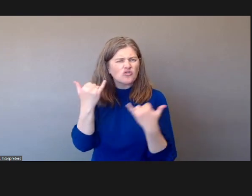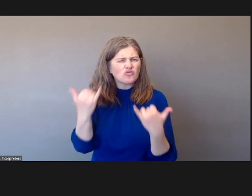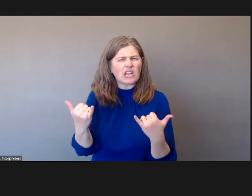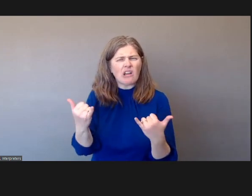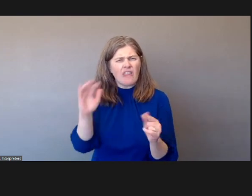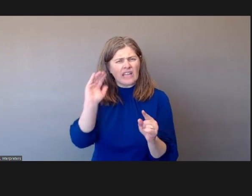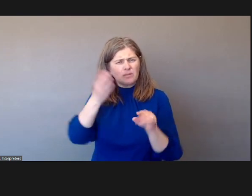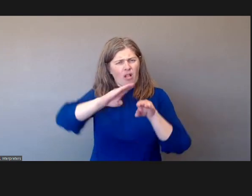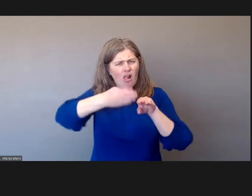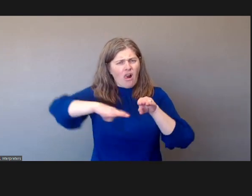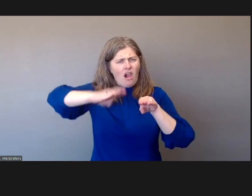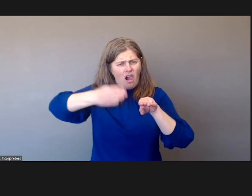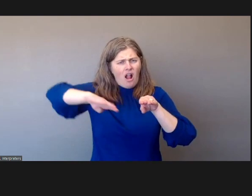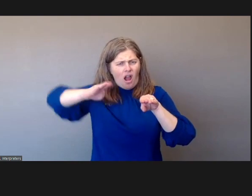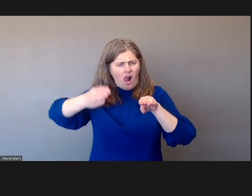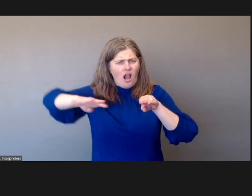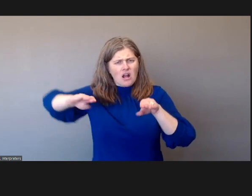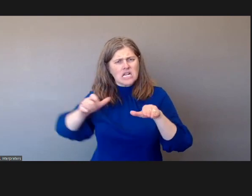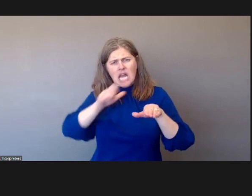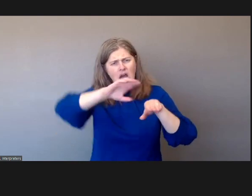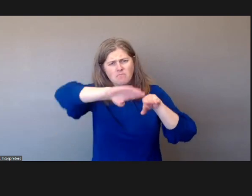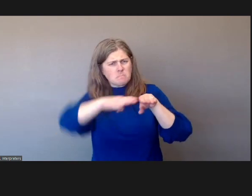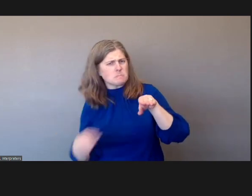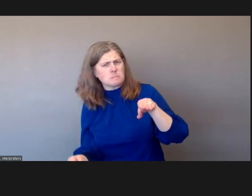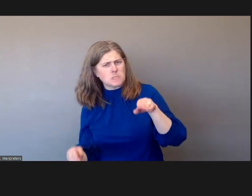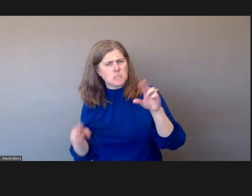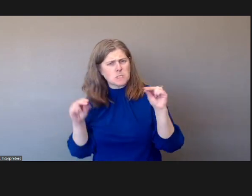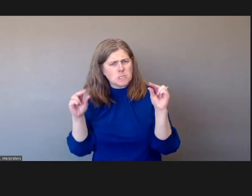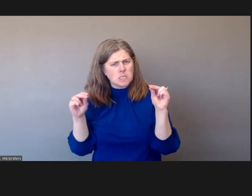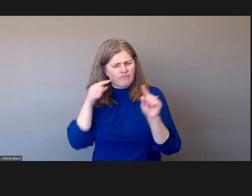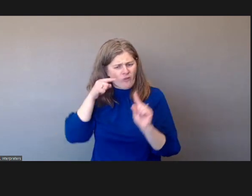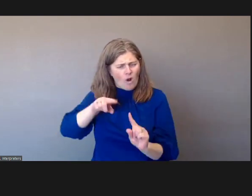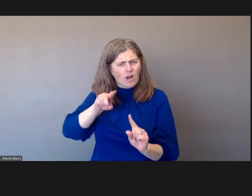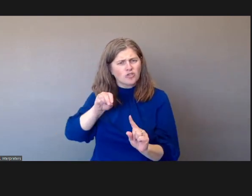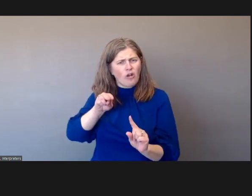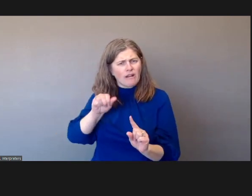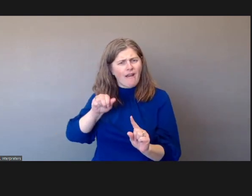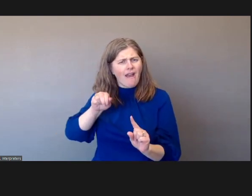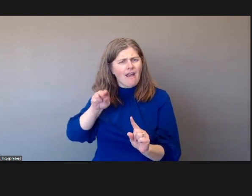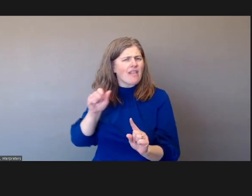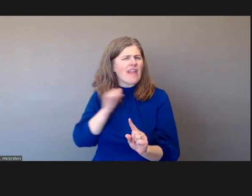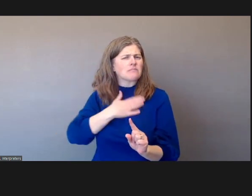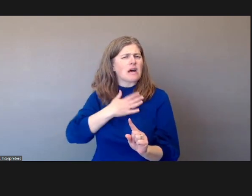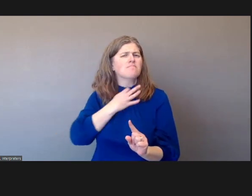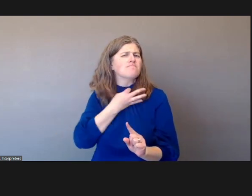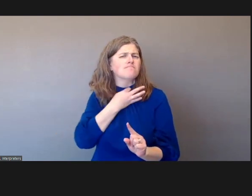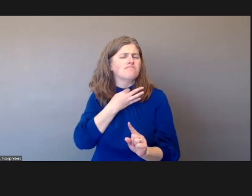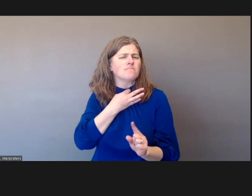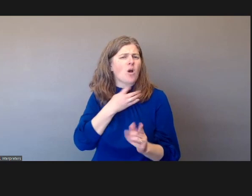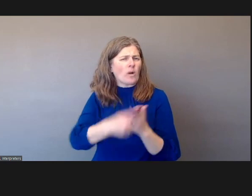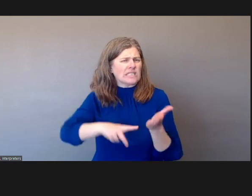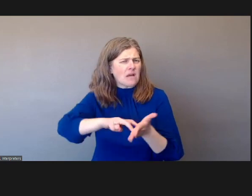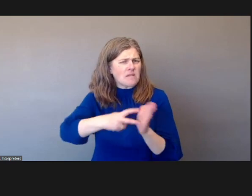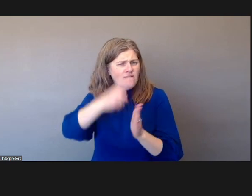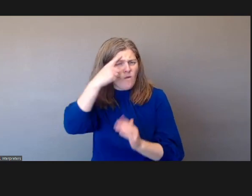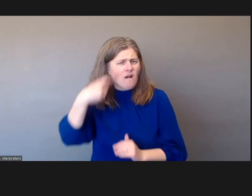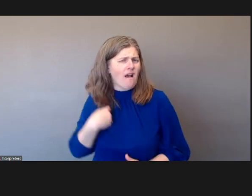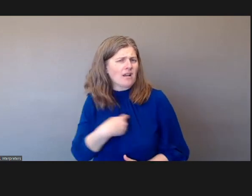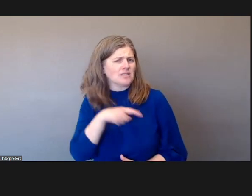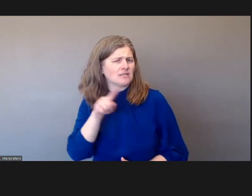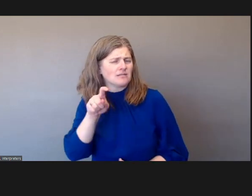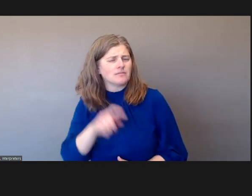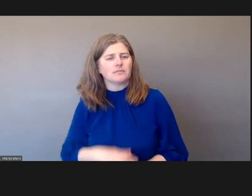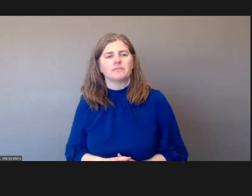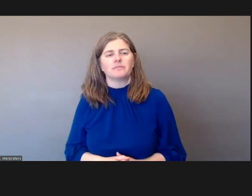be fluctuating instead of just a downward trend. So what does that mean?